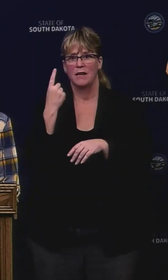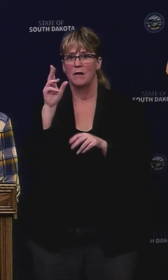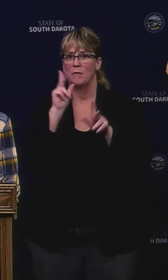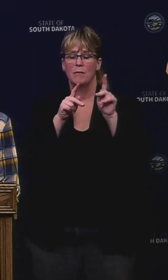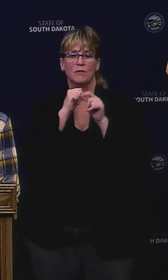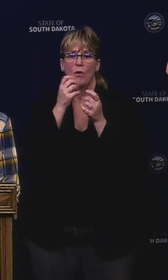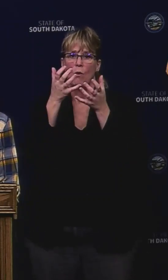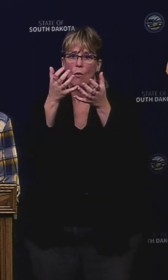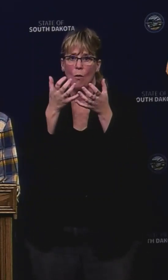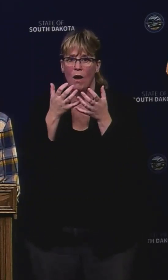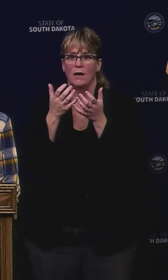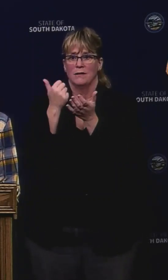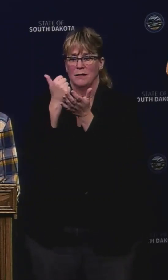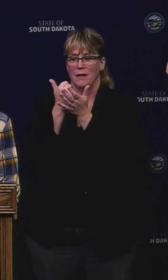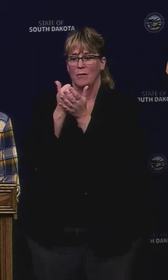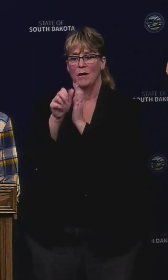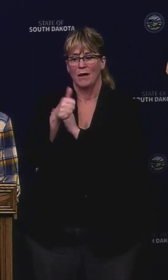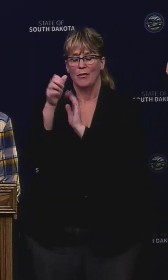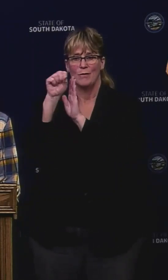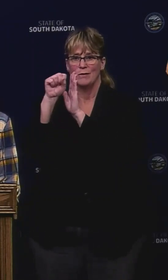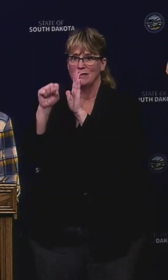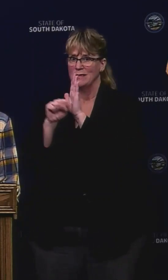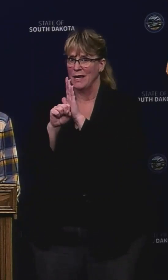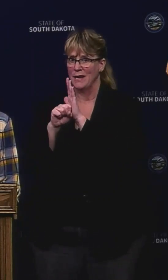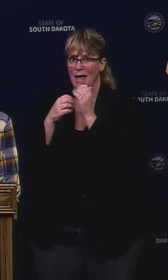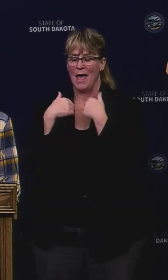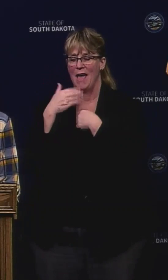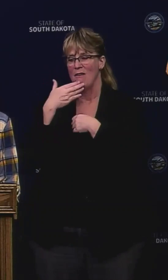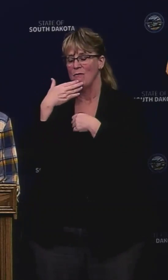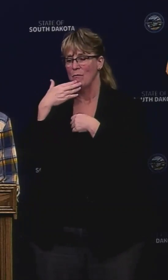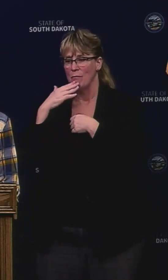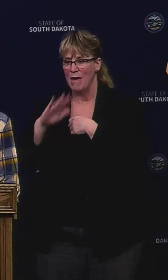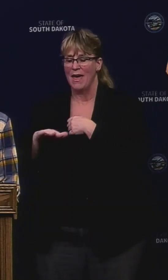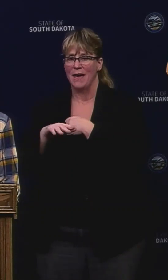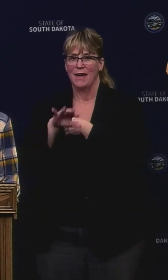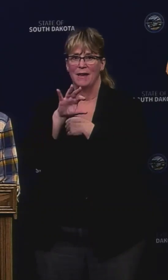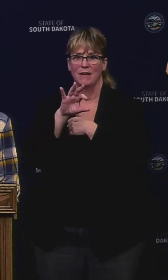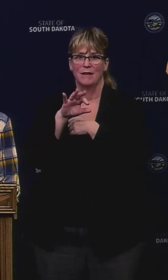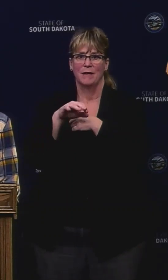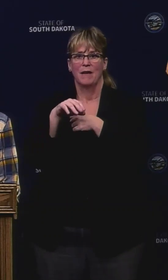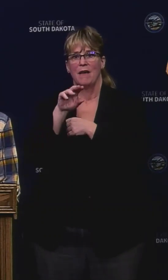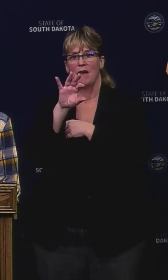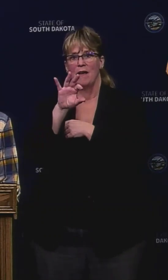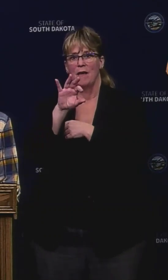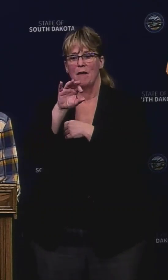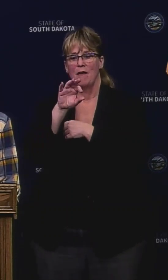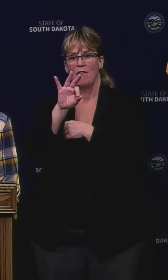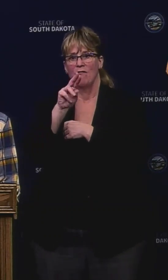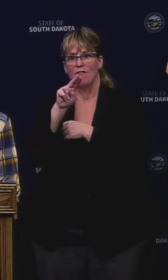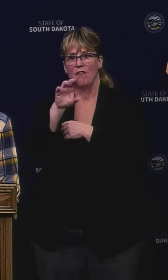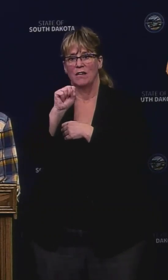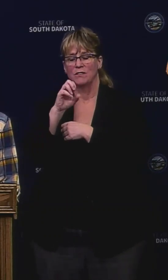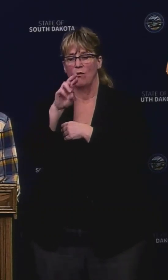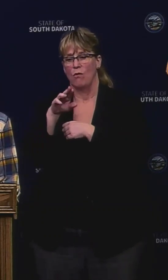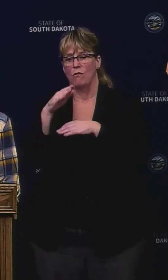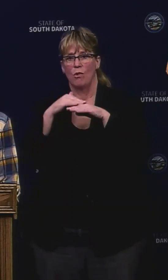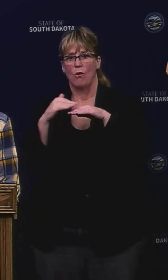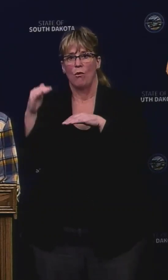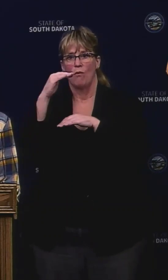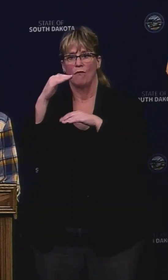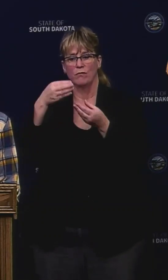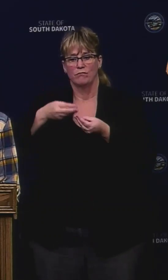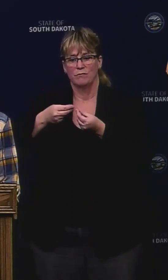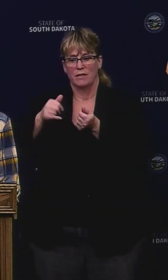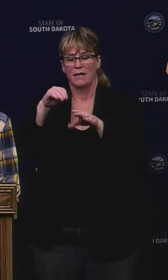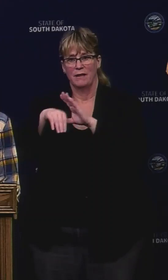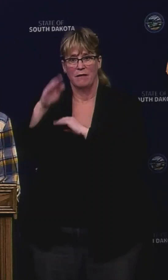to want to bail out states that maybe have bad pension funds or have overspent in years past. What